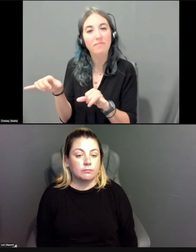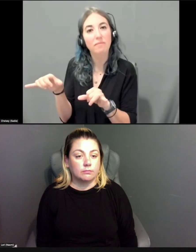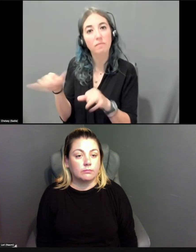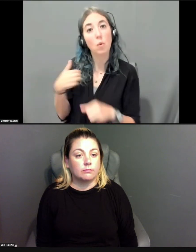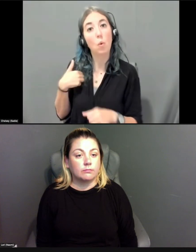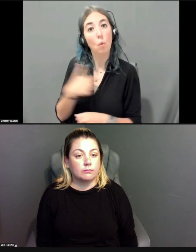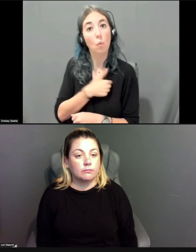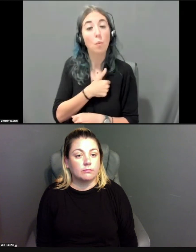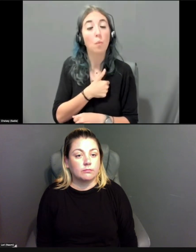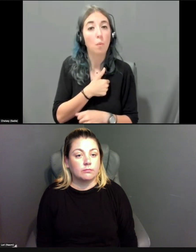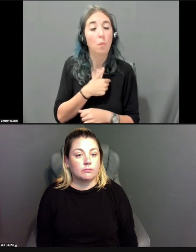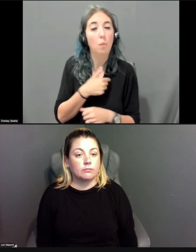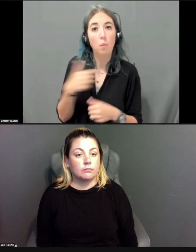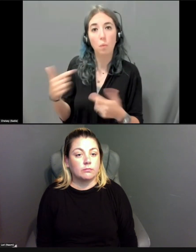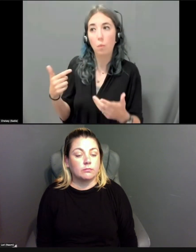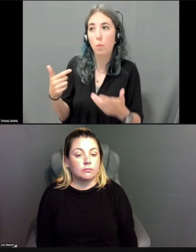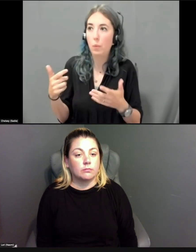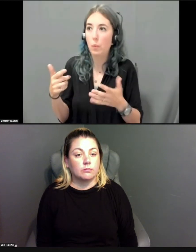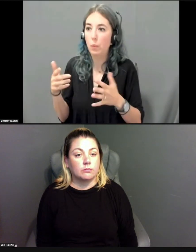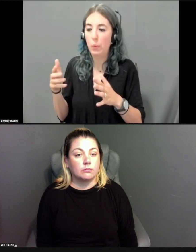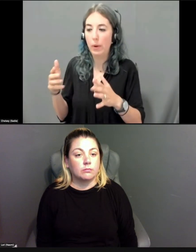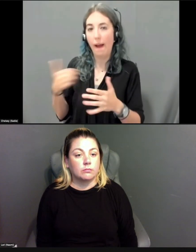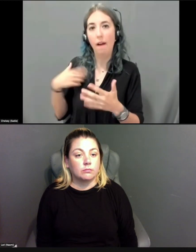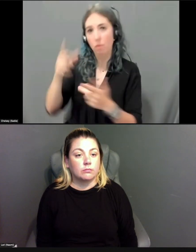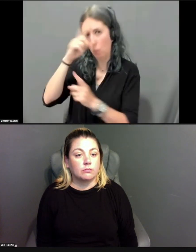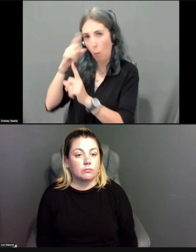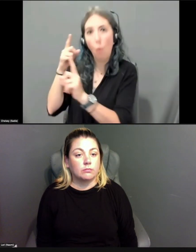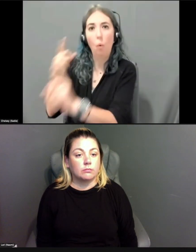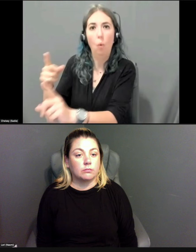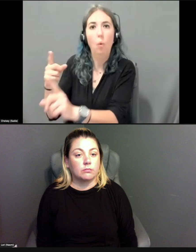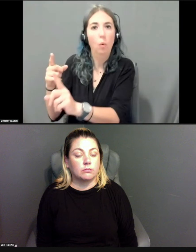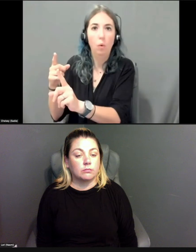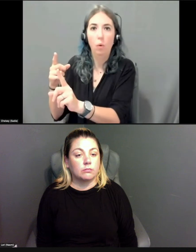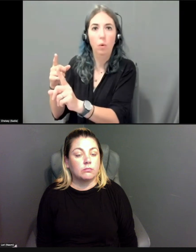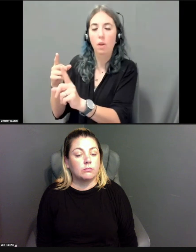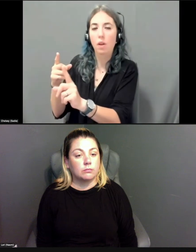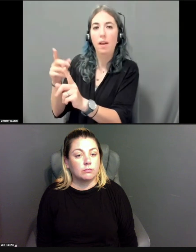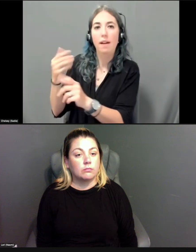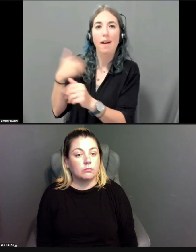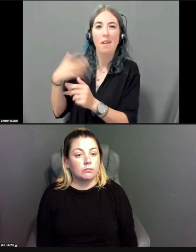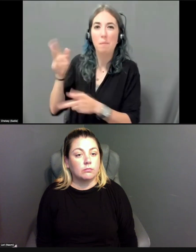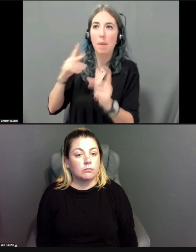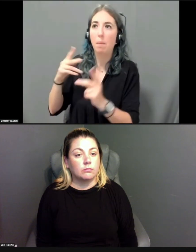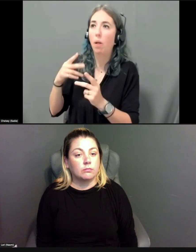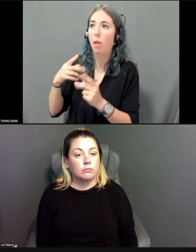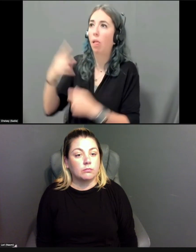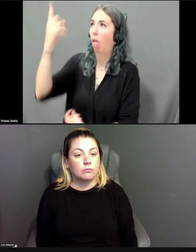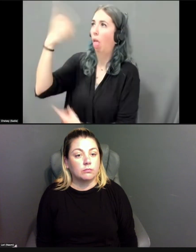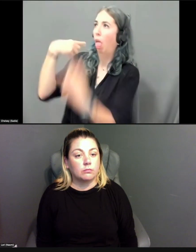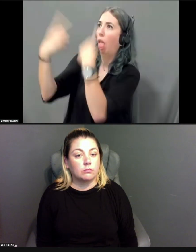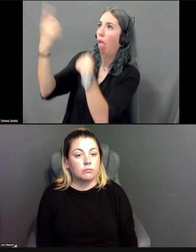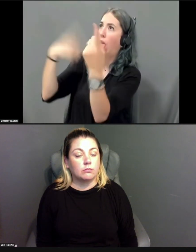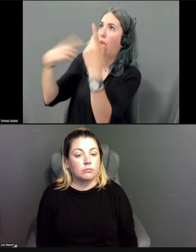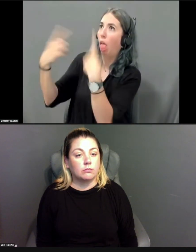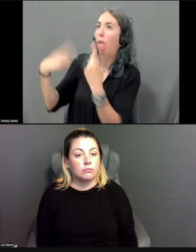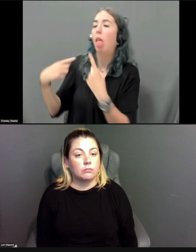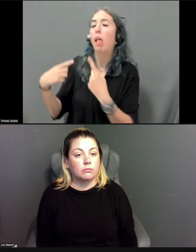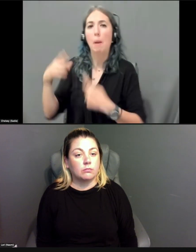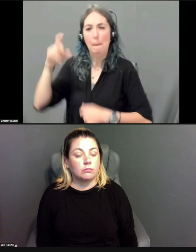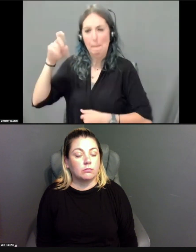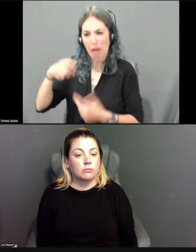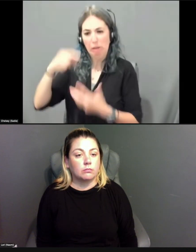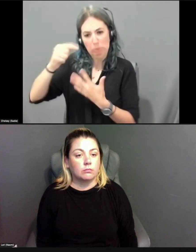of what our supervisor, what our boss, or what our job is telling us to do. But during that time, we are